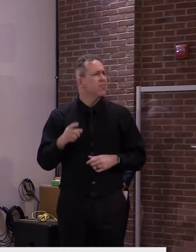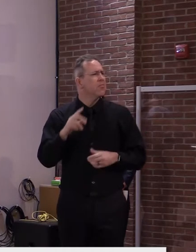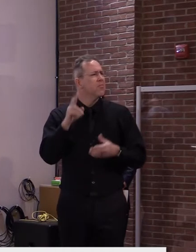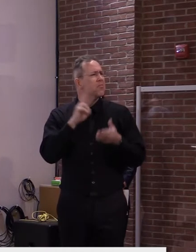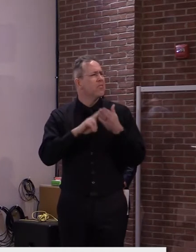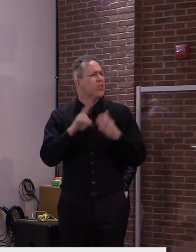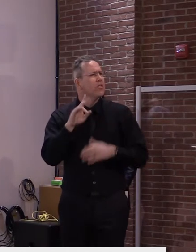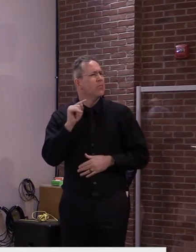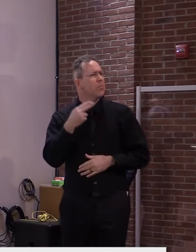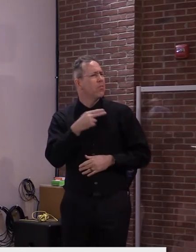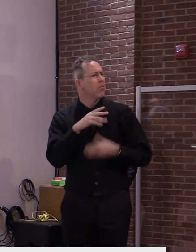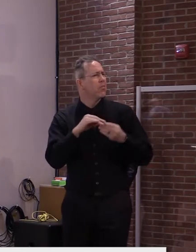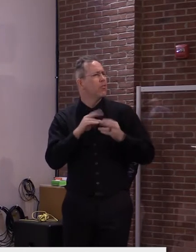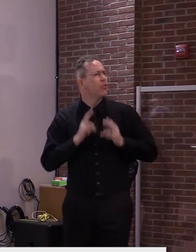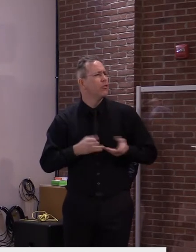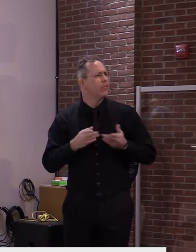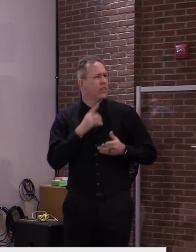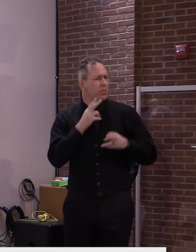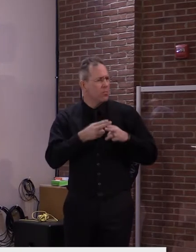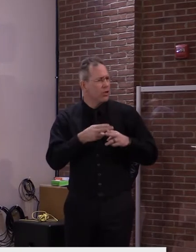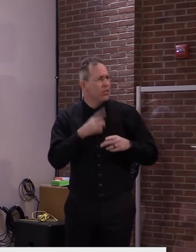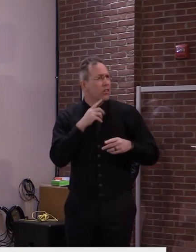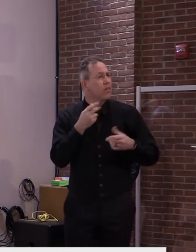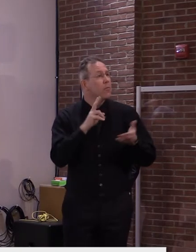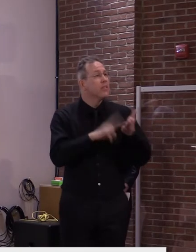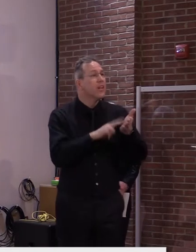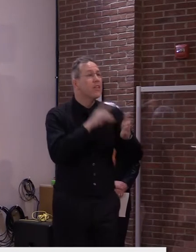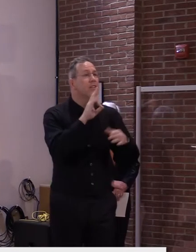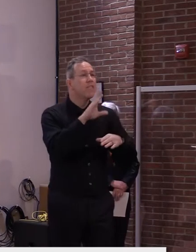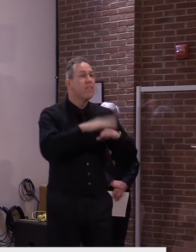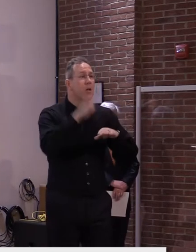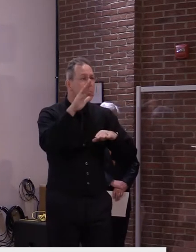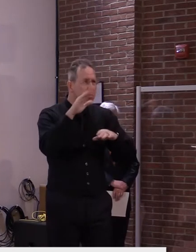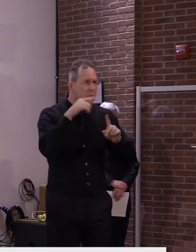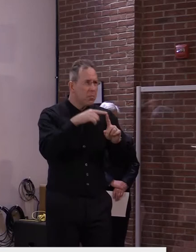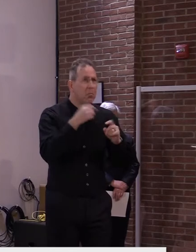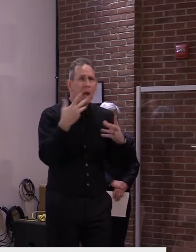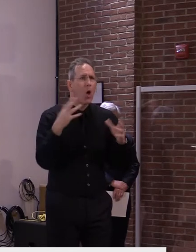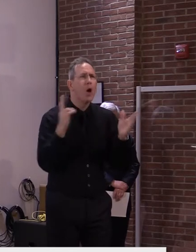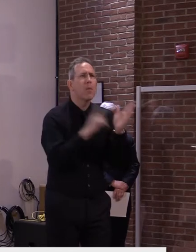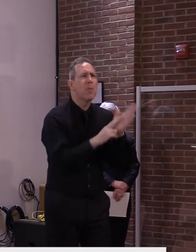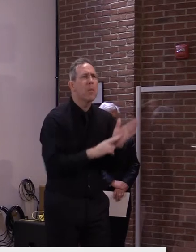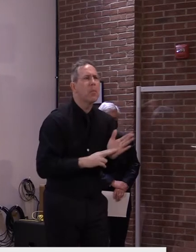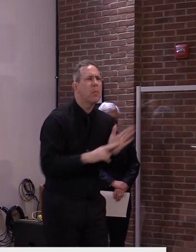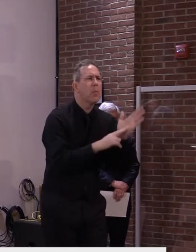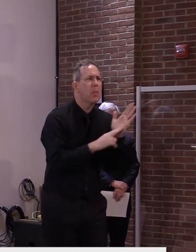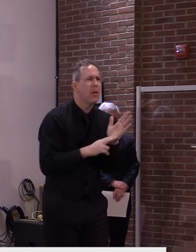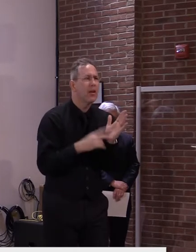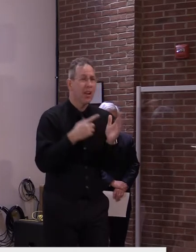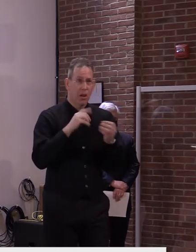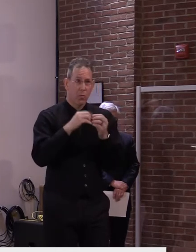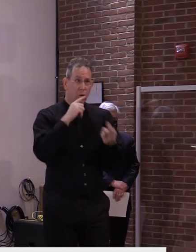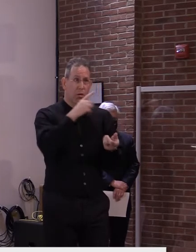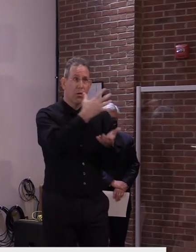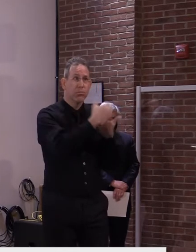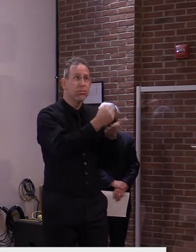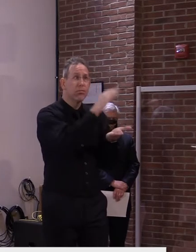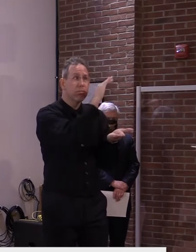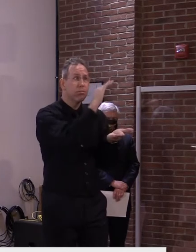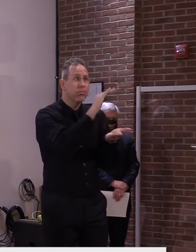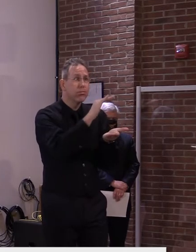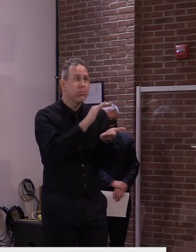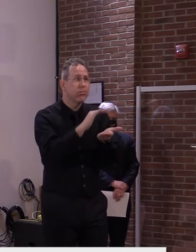off. You know, we've already had tens of thousands apply. I'm wondering, you know, what percentage of the 75